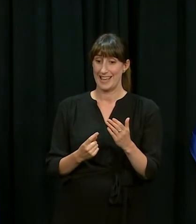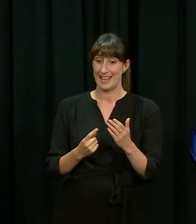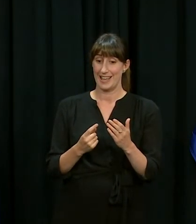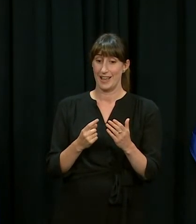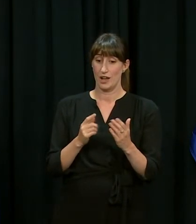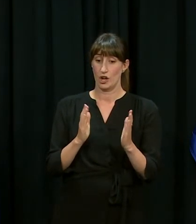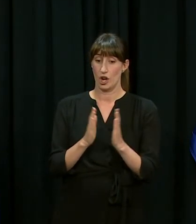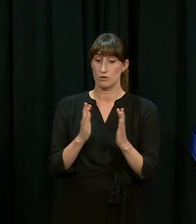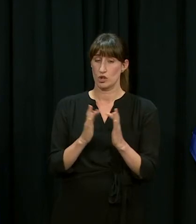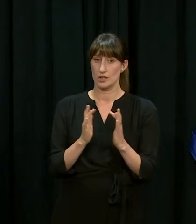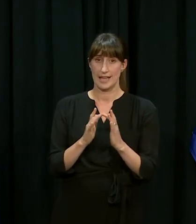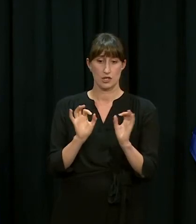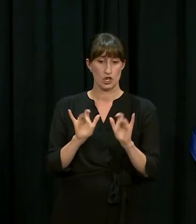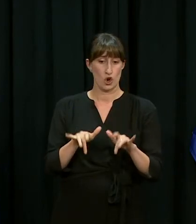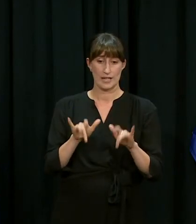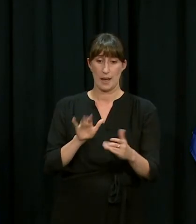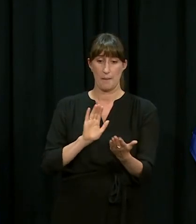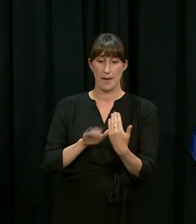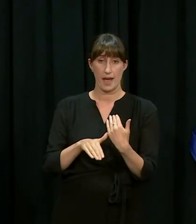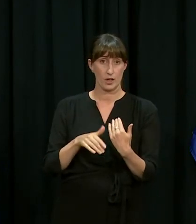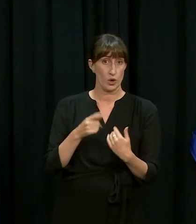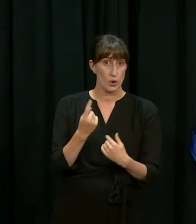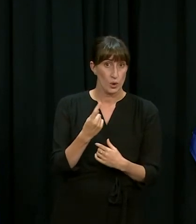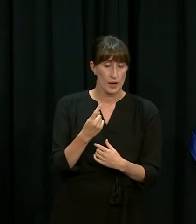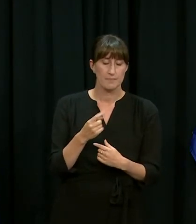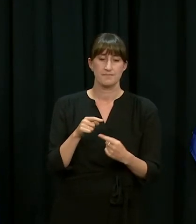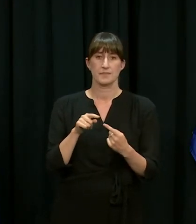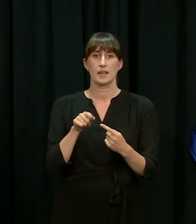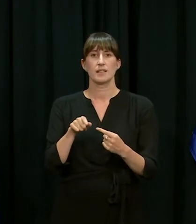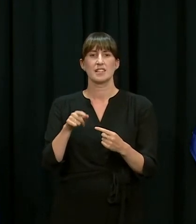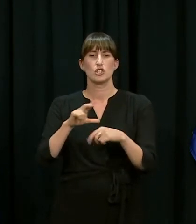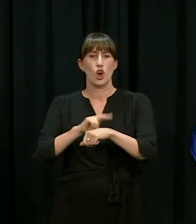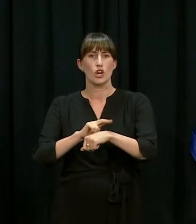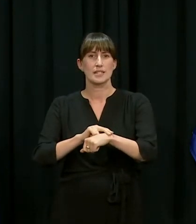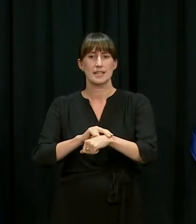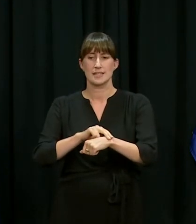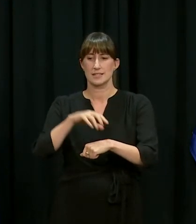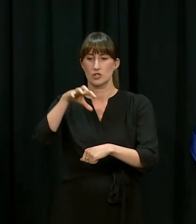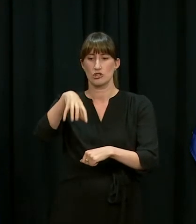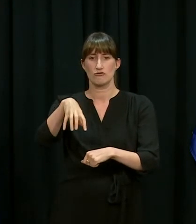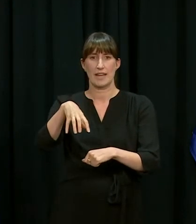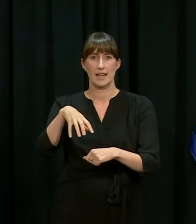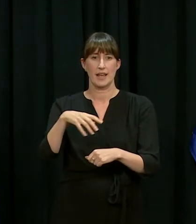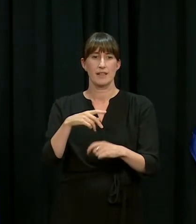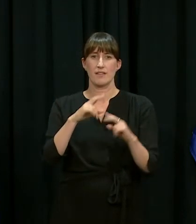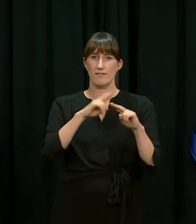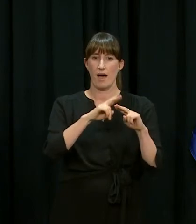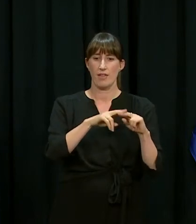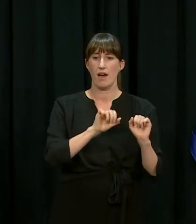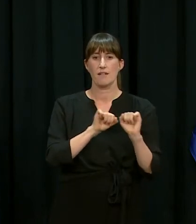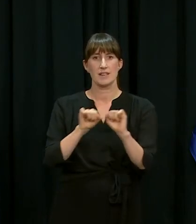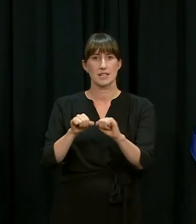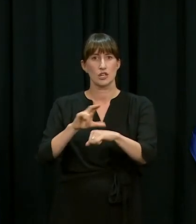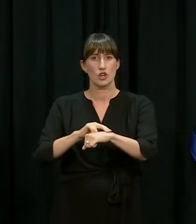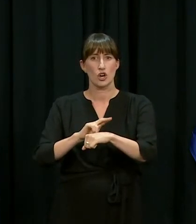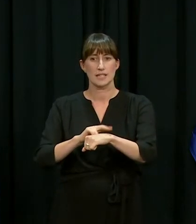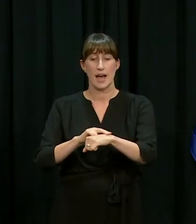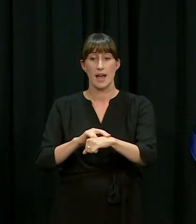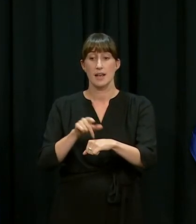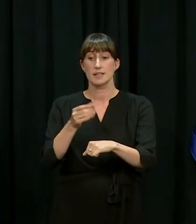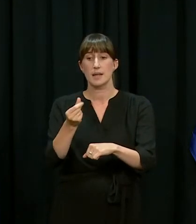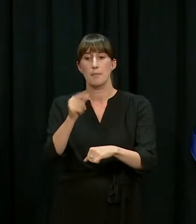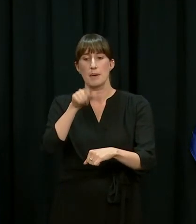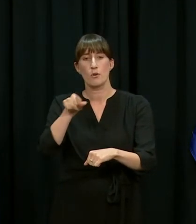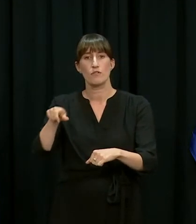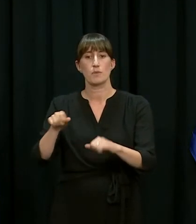as KC, who was the father in that family. Most of those are back. There are some who are not, but actually this is an interesting